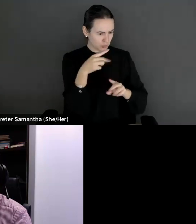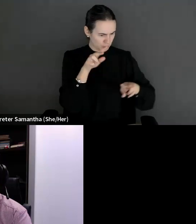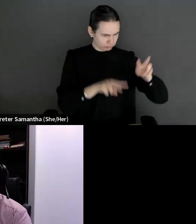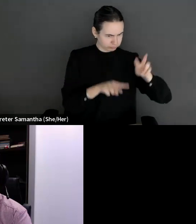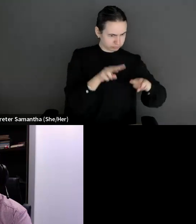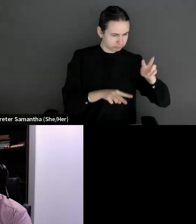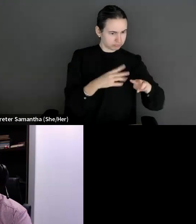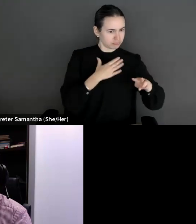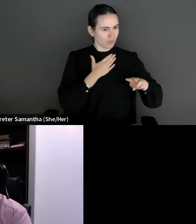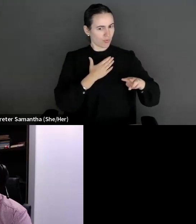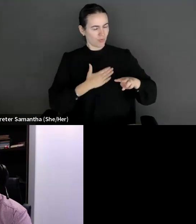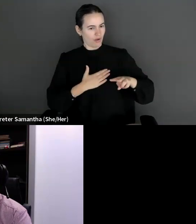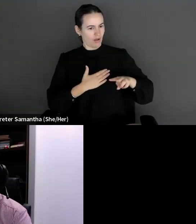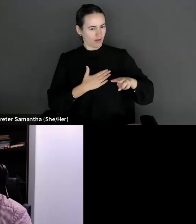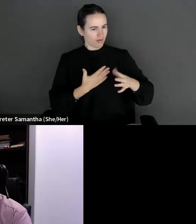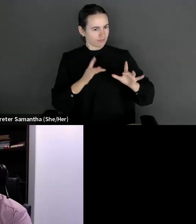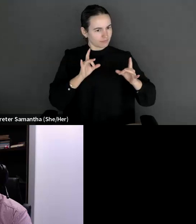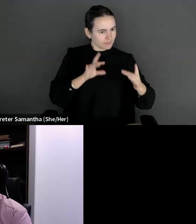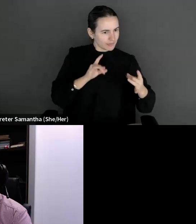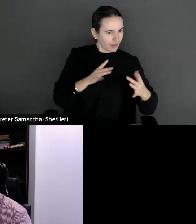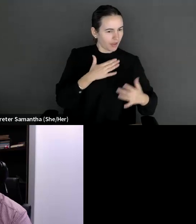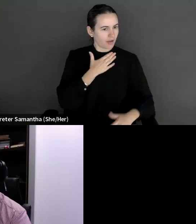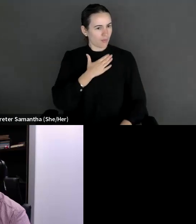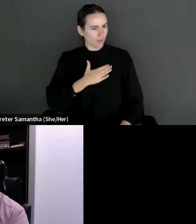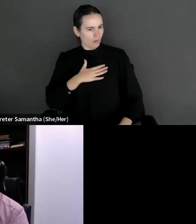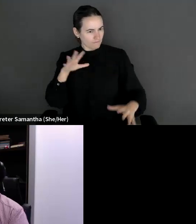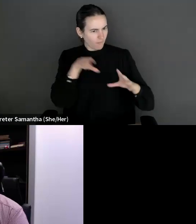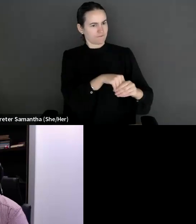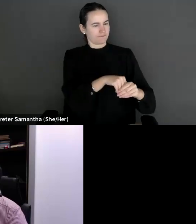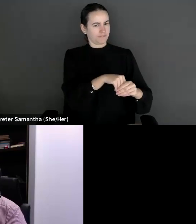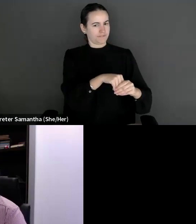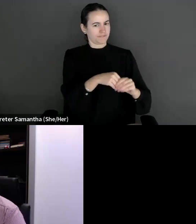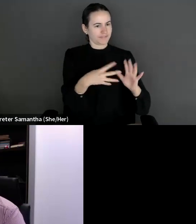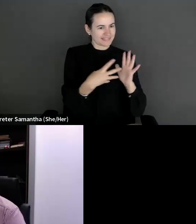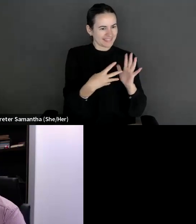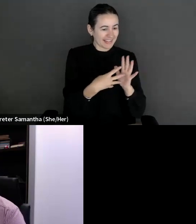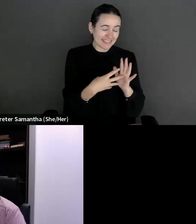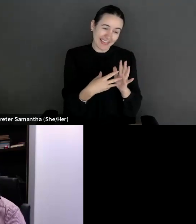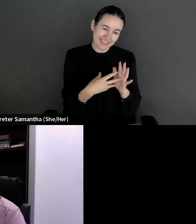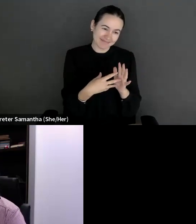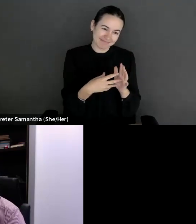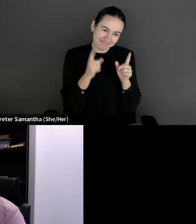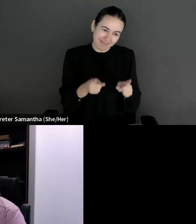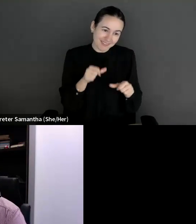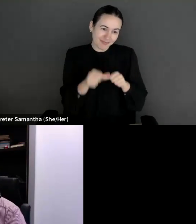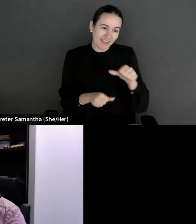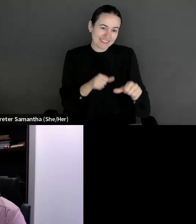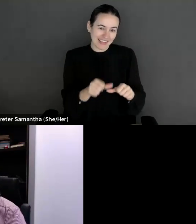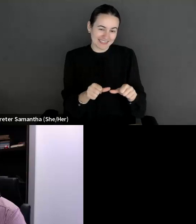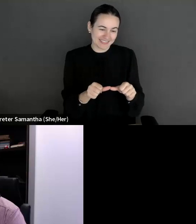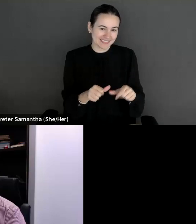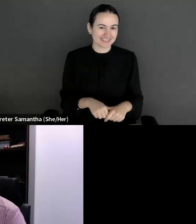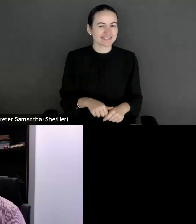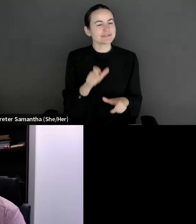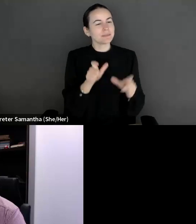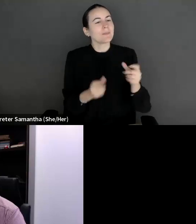know, say and buy-in is important, I guess it's important to have a process where people at least feel